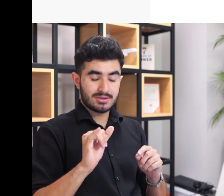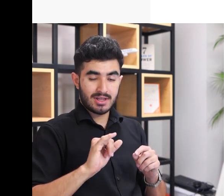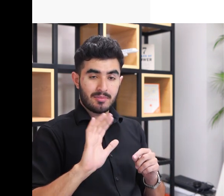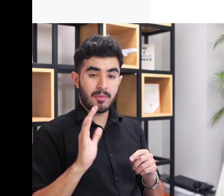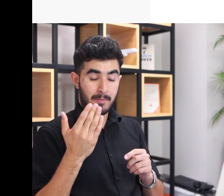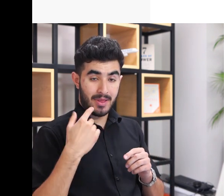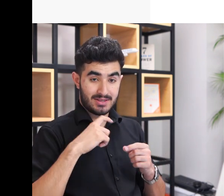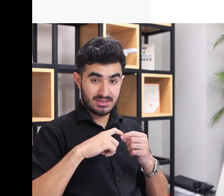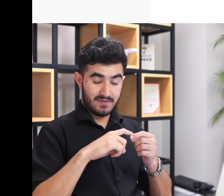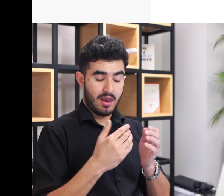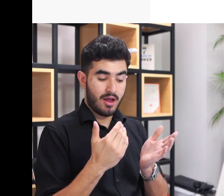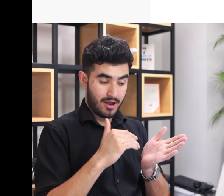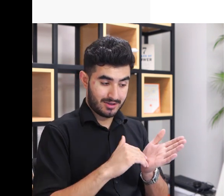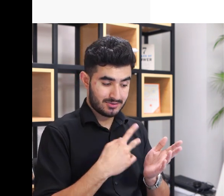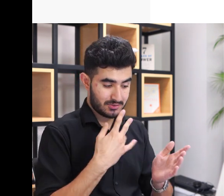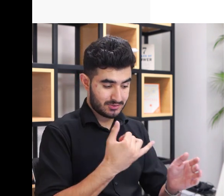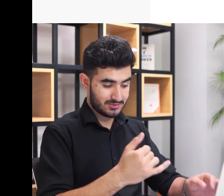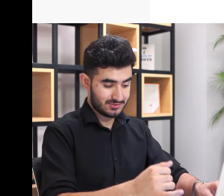Now let's type the other prompt.